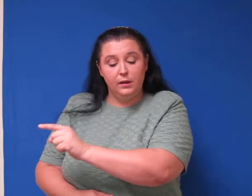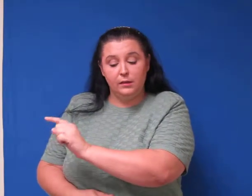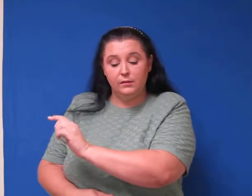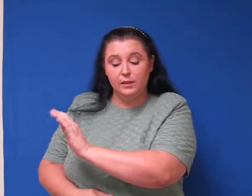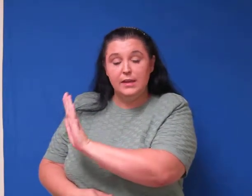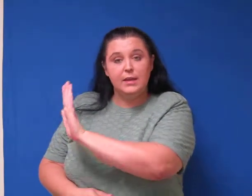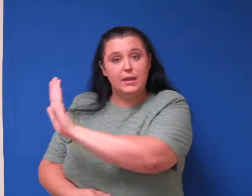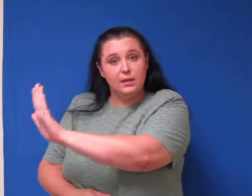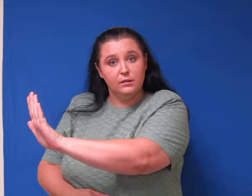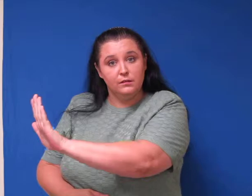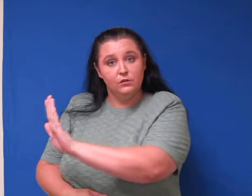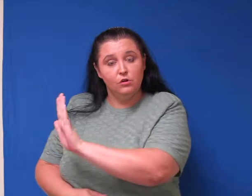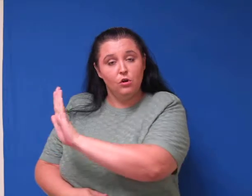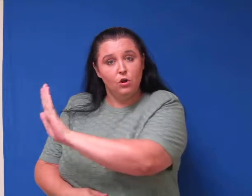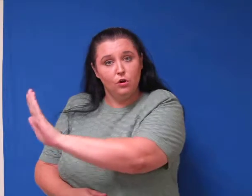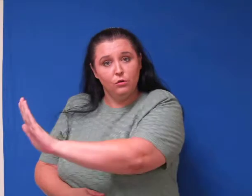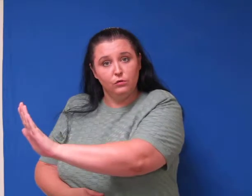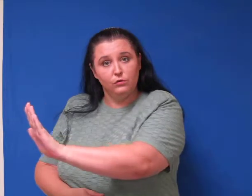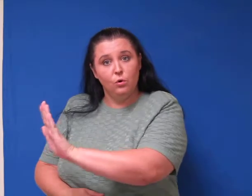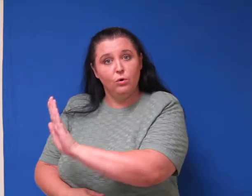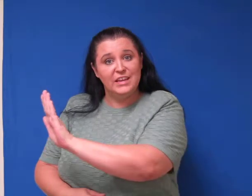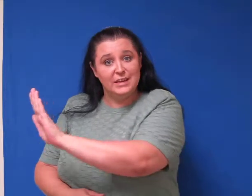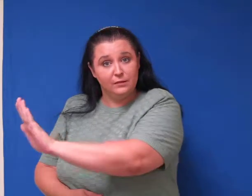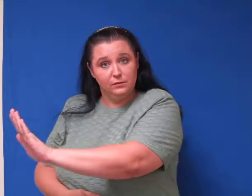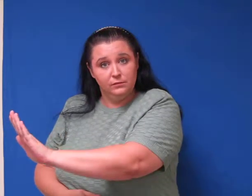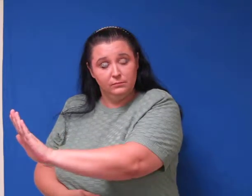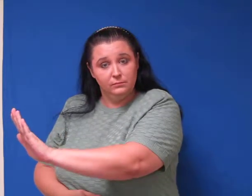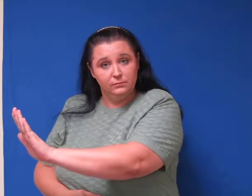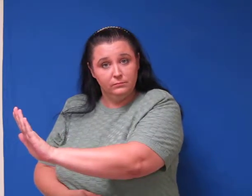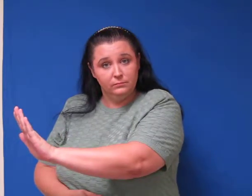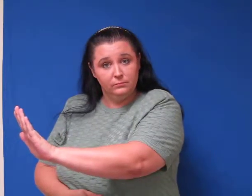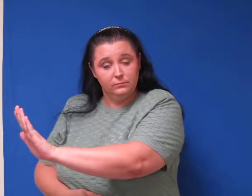is his, hers, or its.